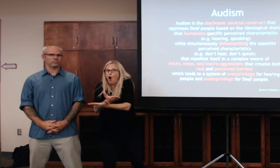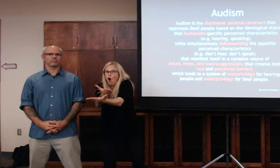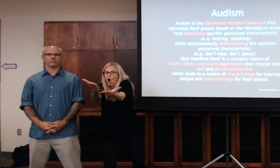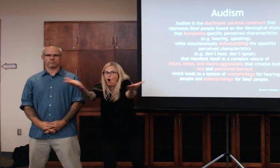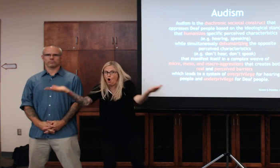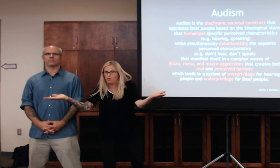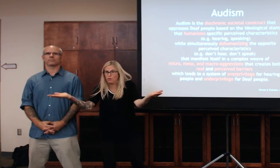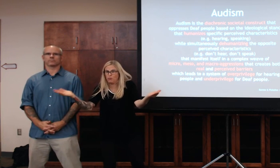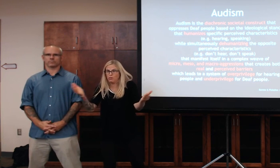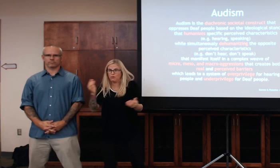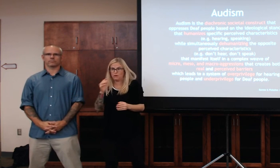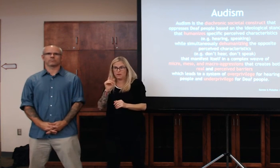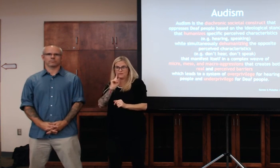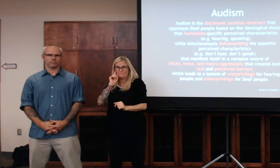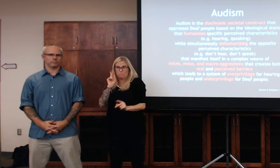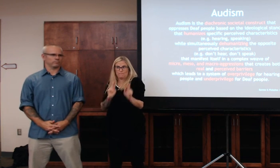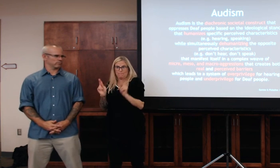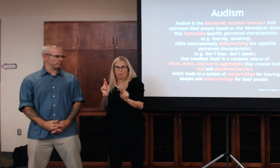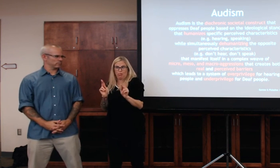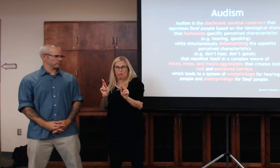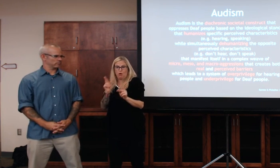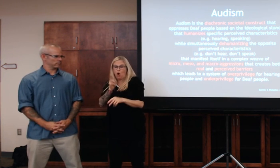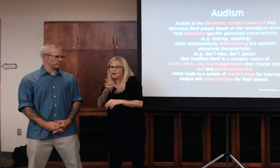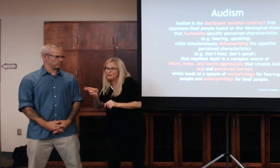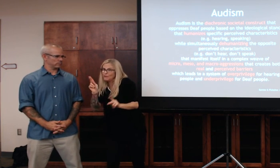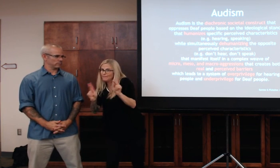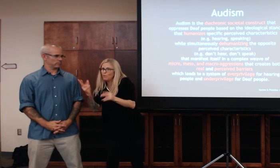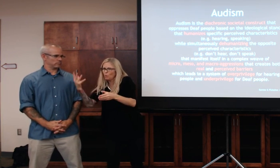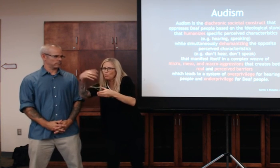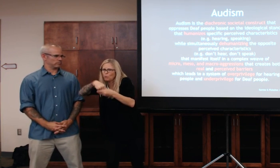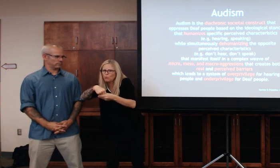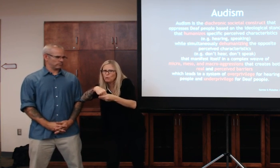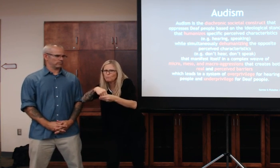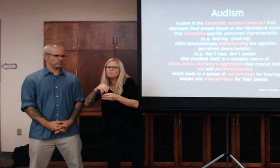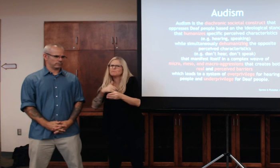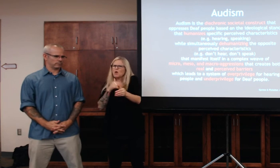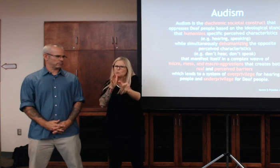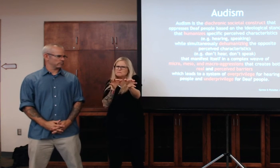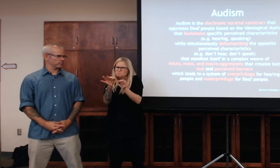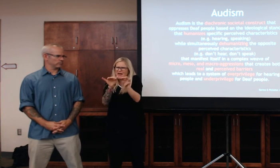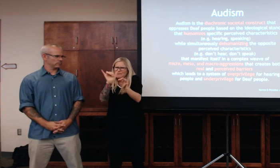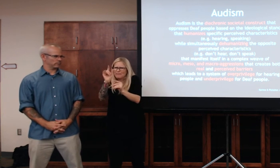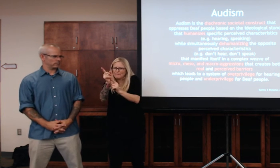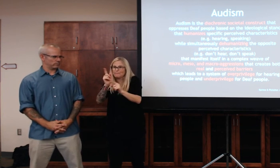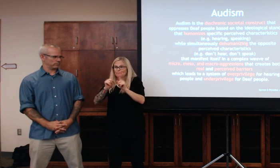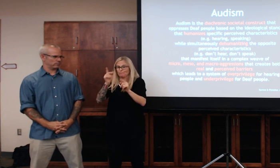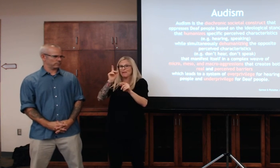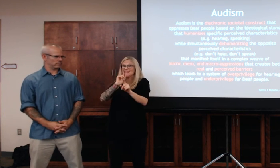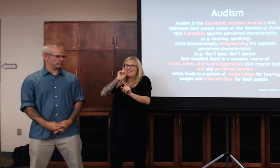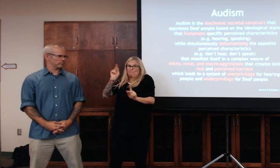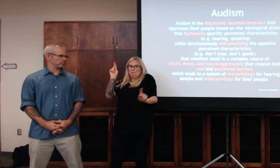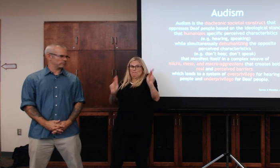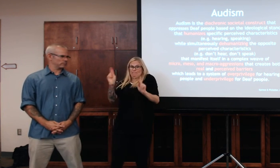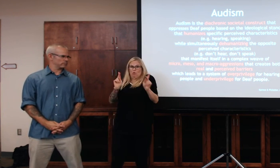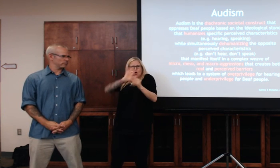same way. All of us as deaf people and hard of hearing people included, I'll explain that in just a moment, but deaf people as a